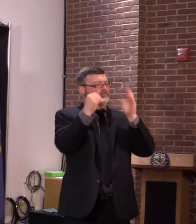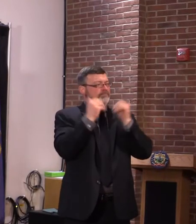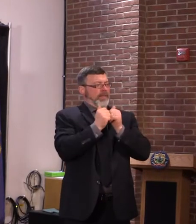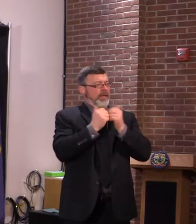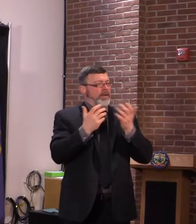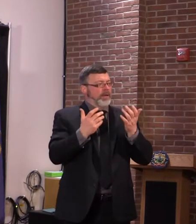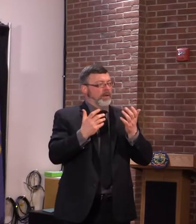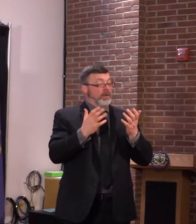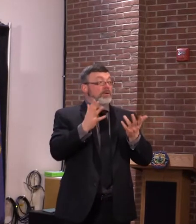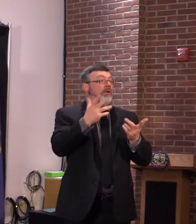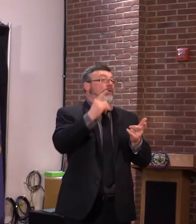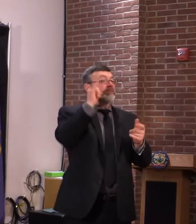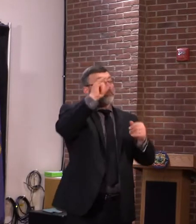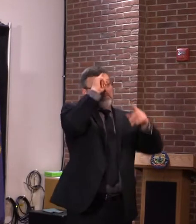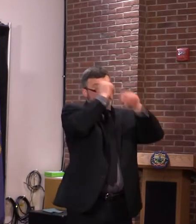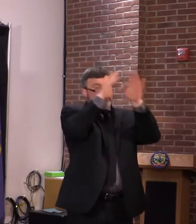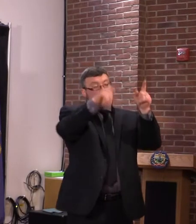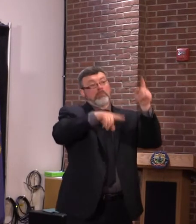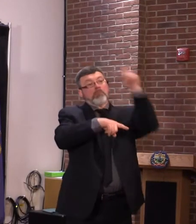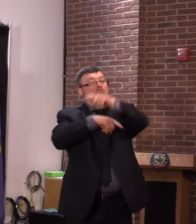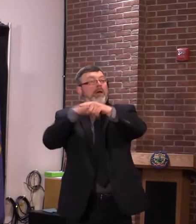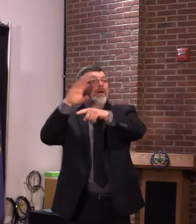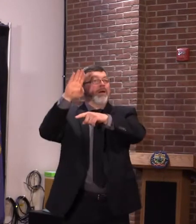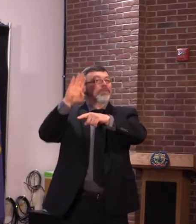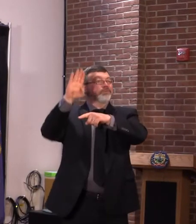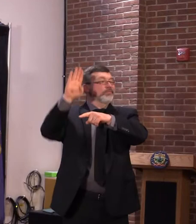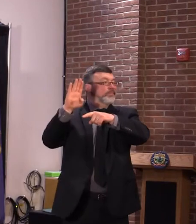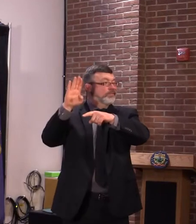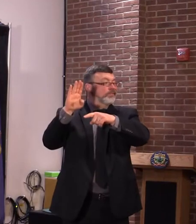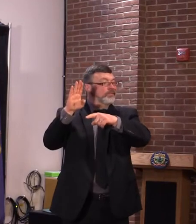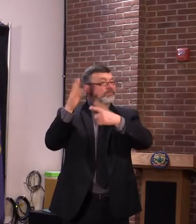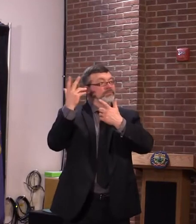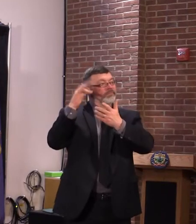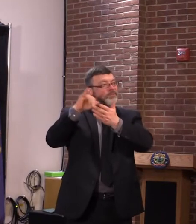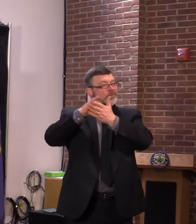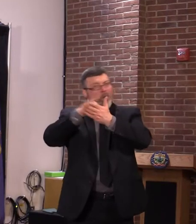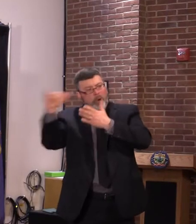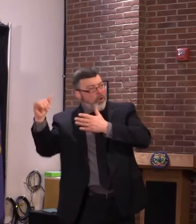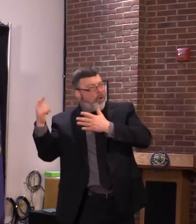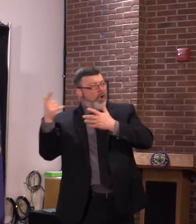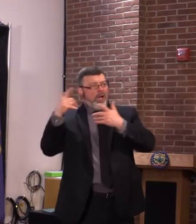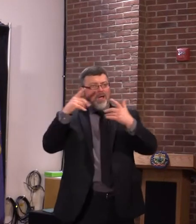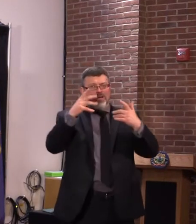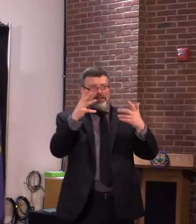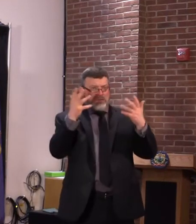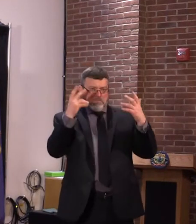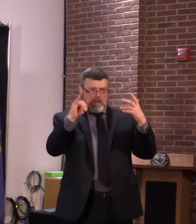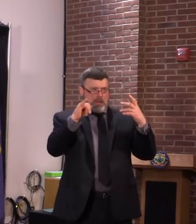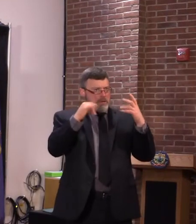their wastewater reduction and then their case reduction as well. So I just think another important data point.